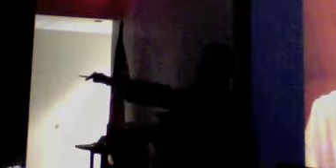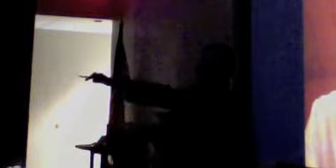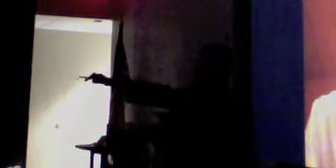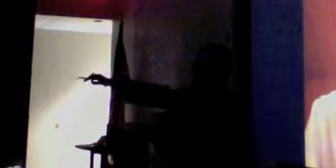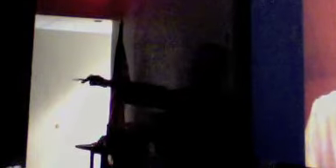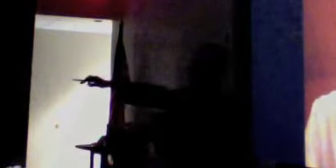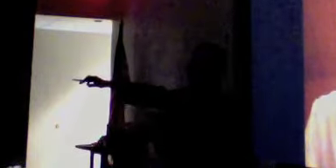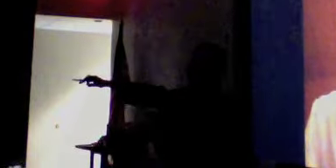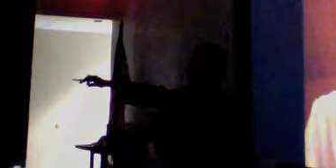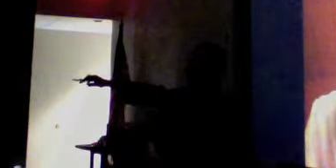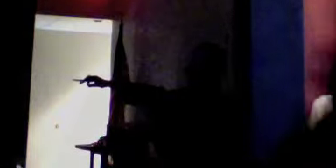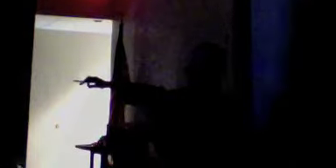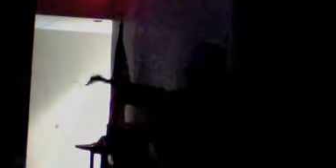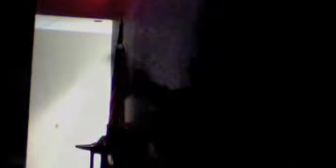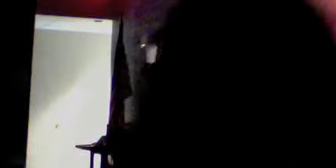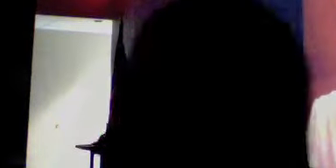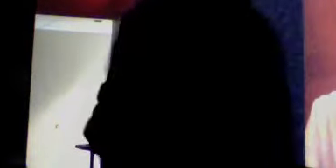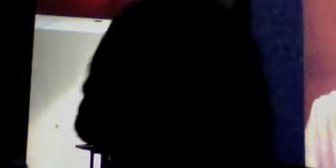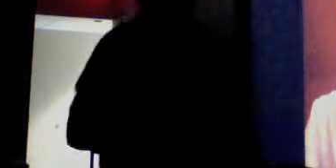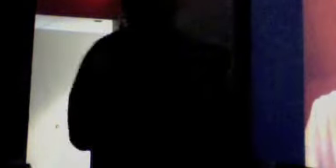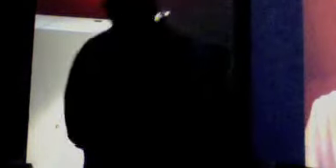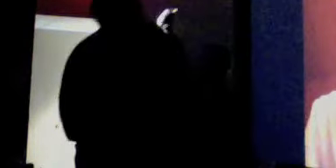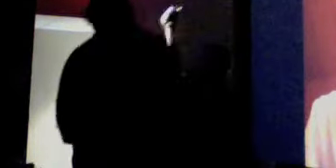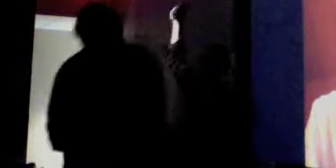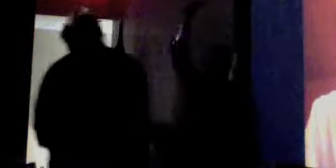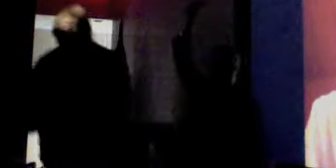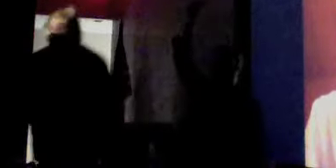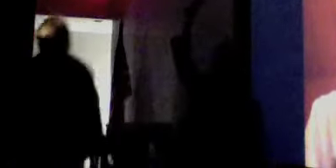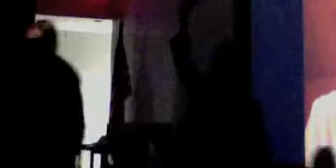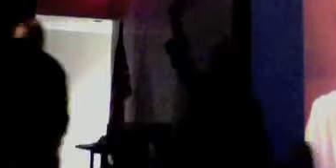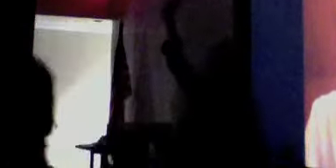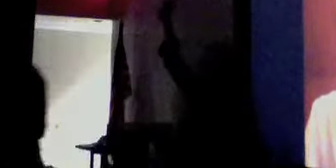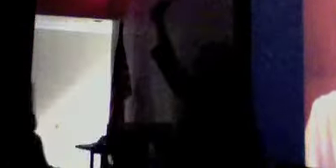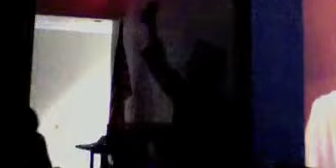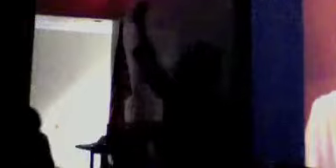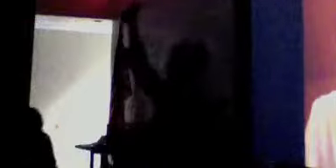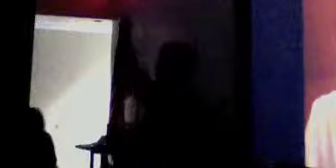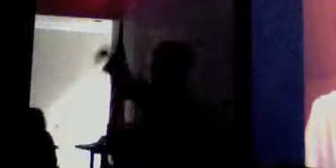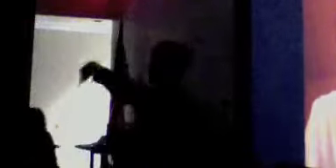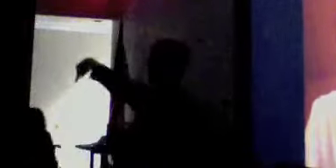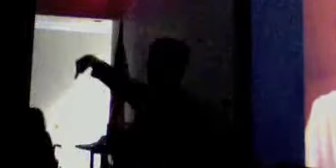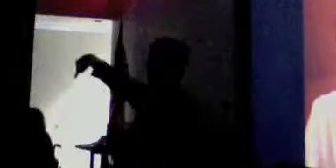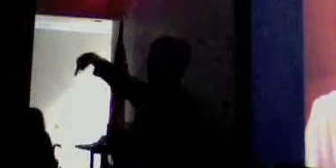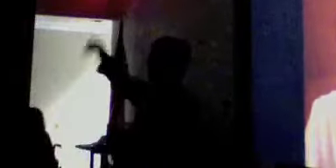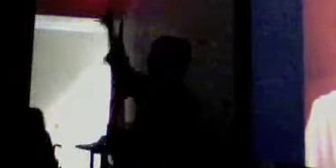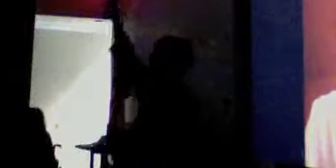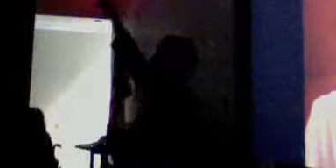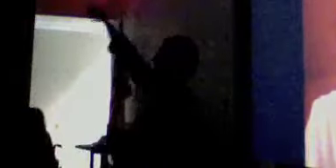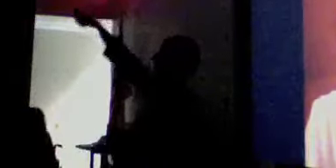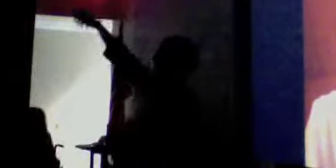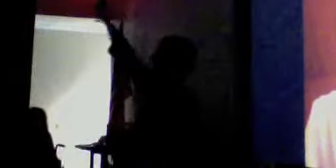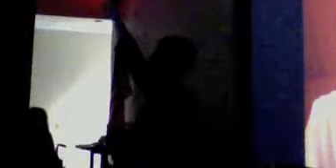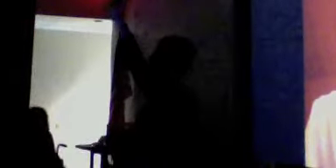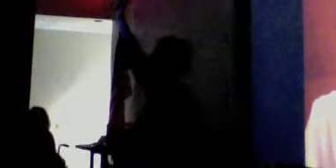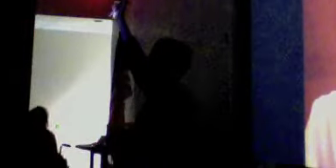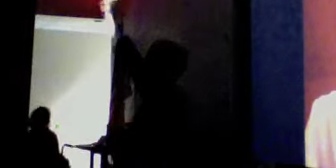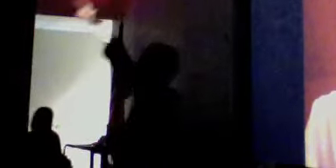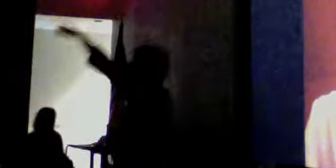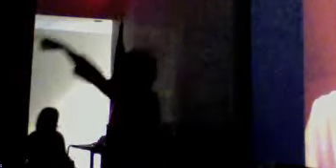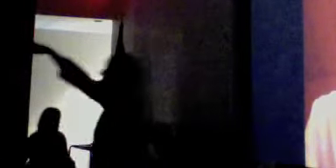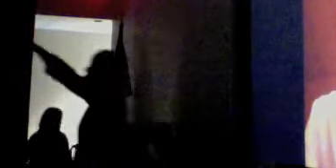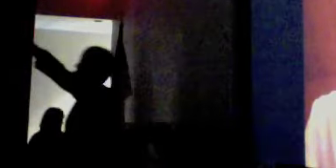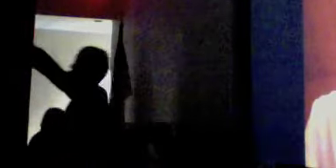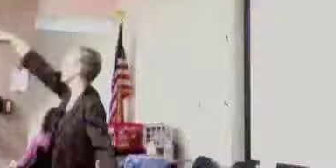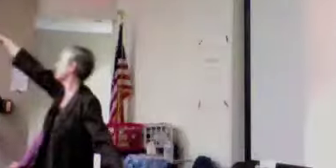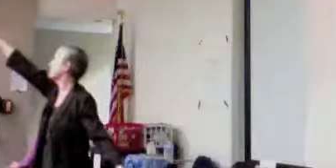They talked a lot about the social aspect. Social aspects are huge. Relevance, I heard. What else? And I can't see who you are, so